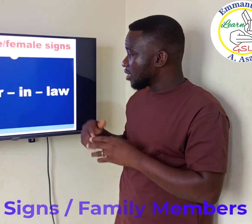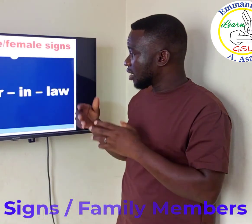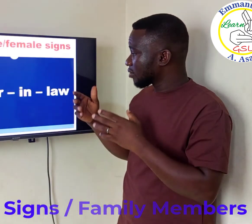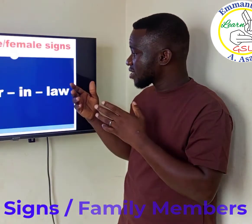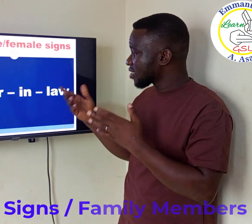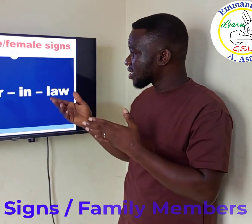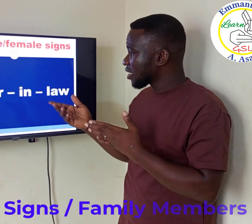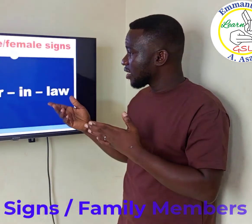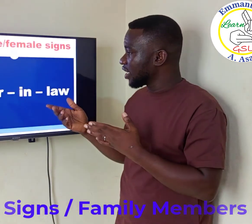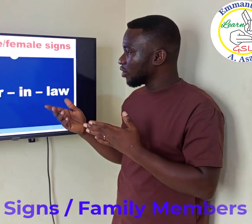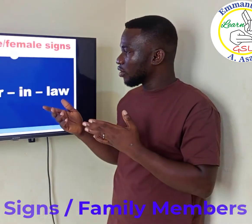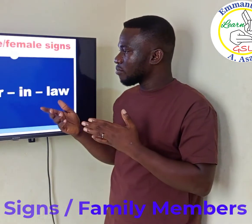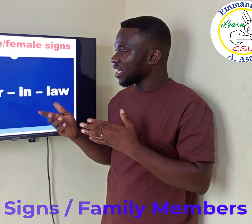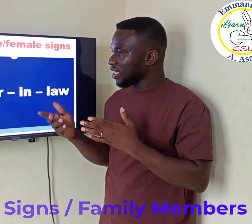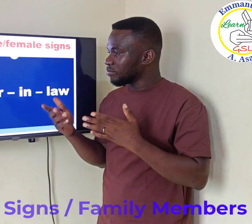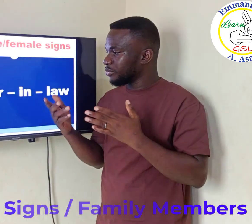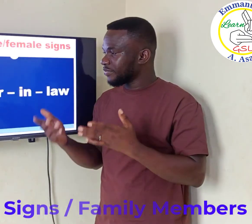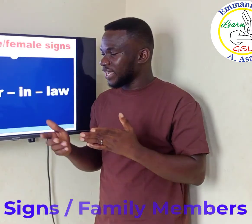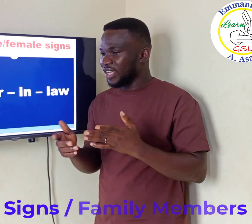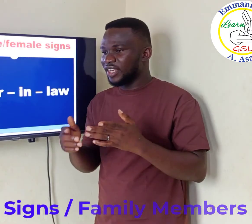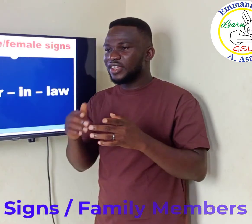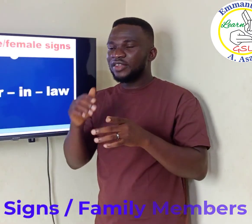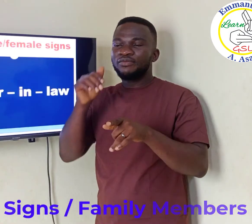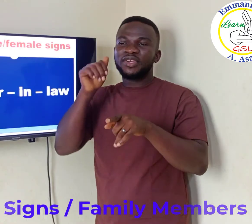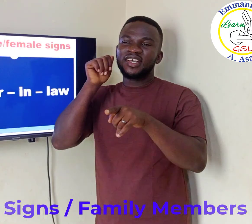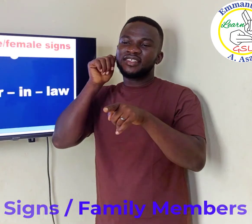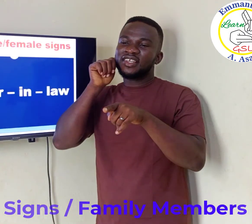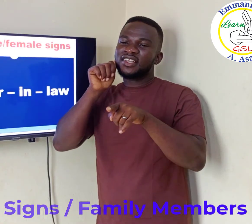Now, sister-in-law, making it brief again, we can say